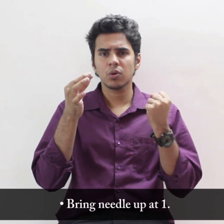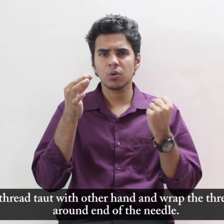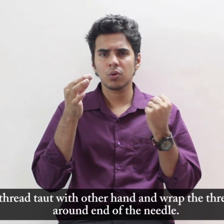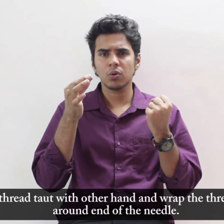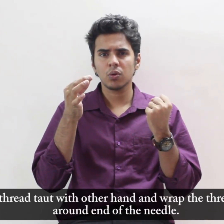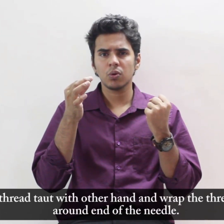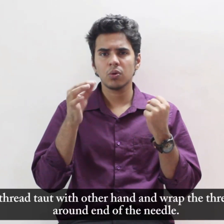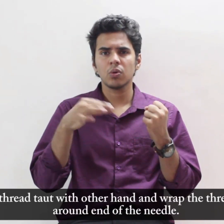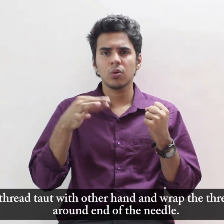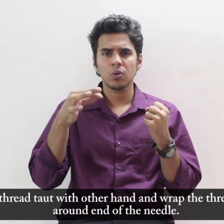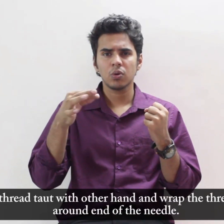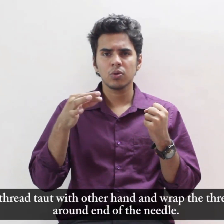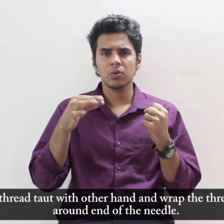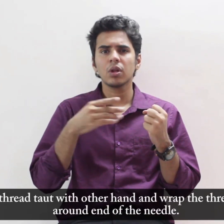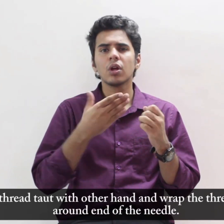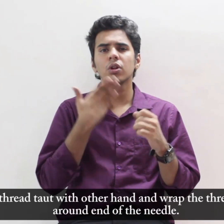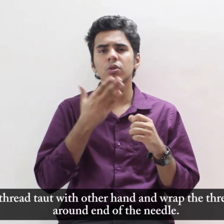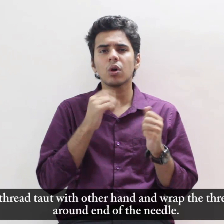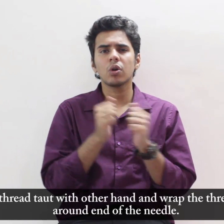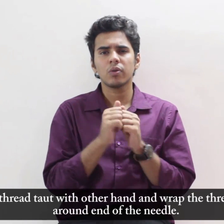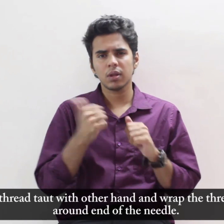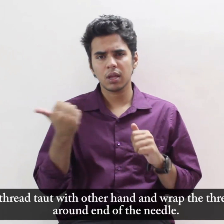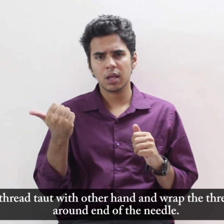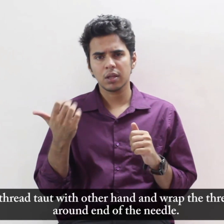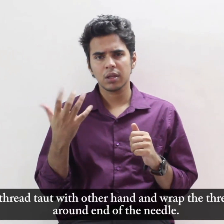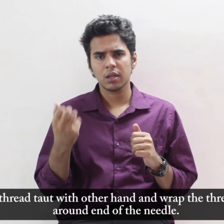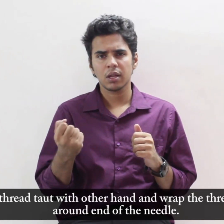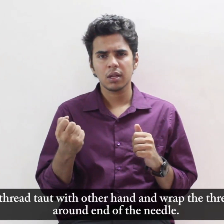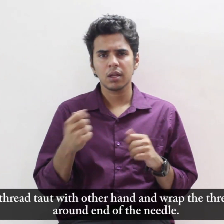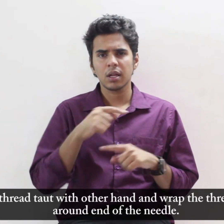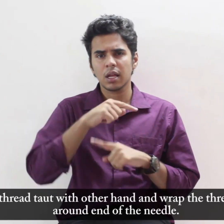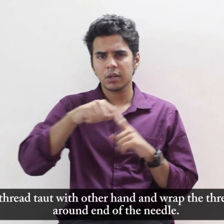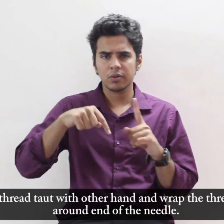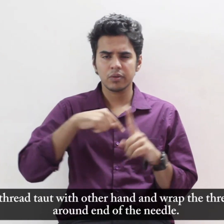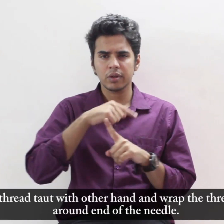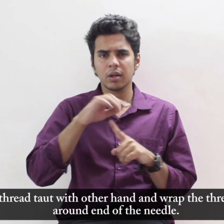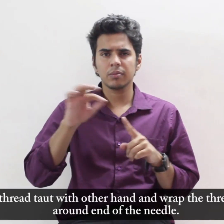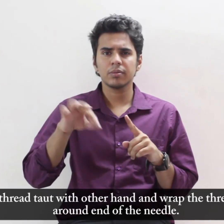Hold thread taut with other hand and wrap the thread twice around end of the needle.